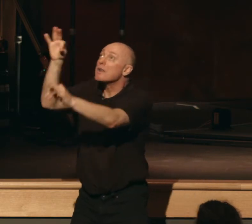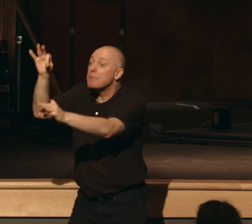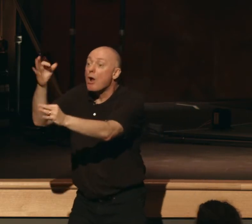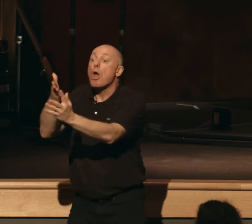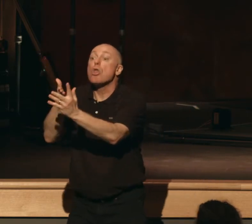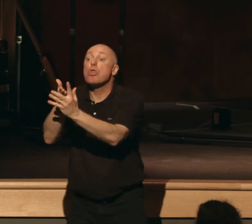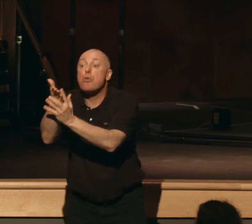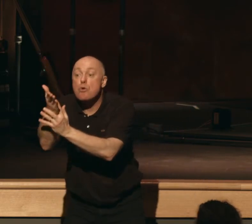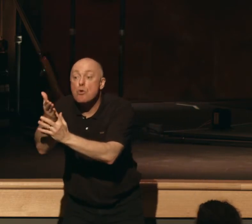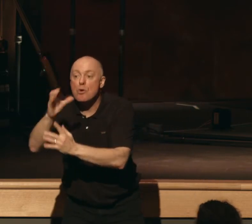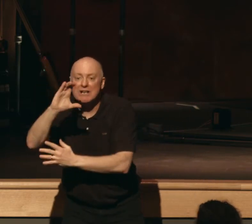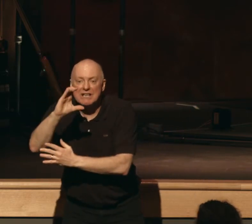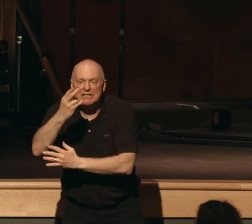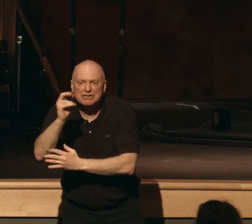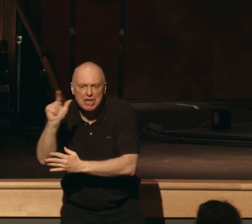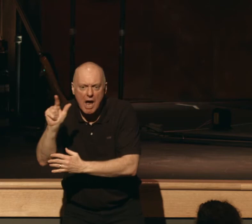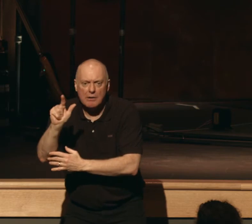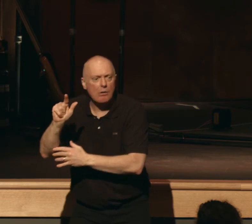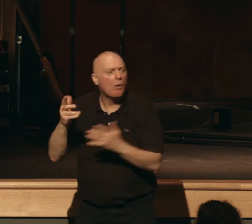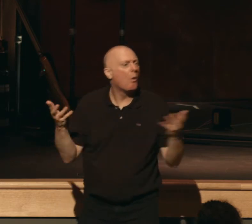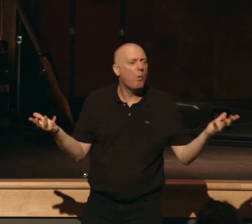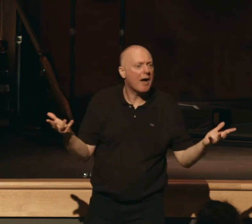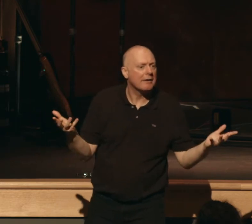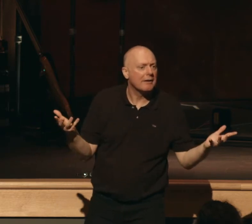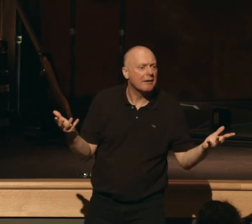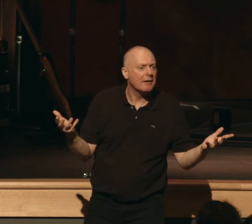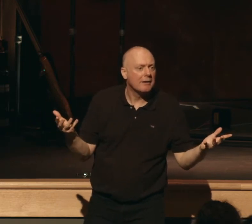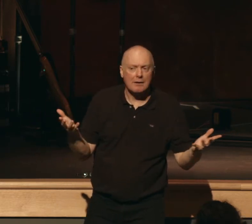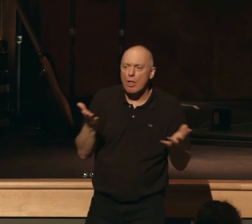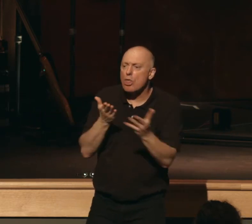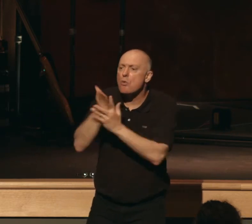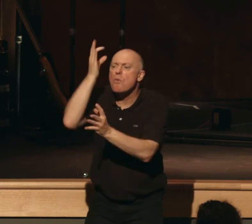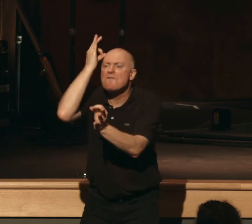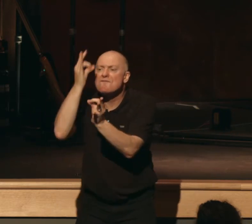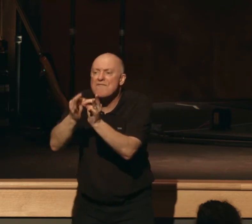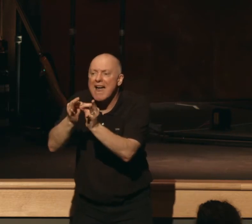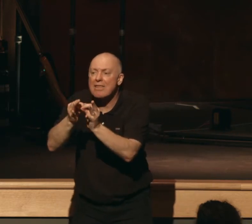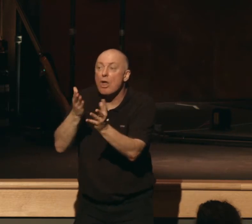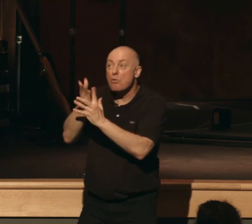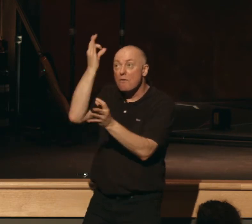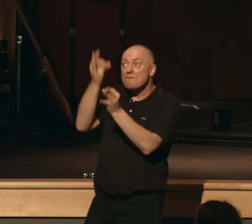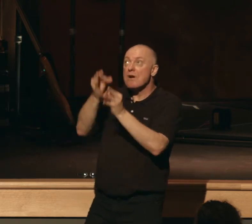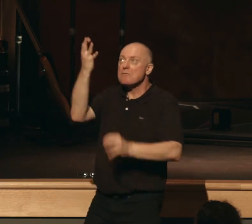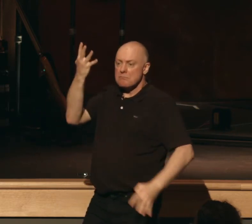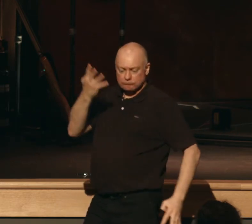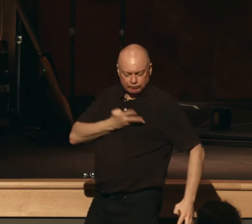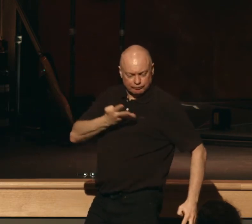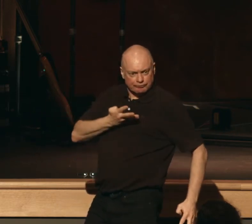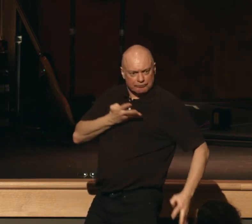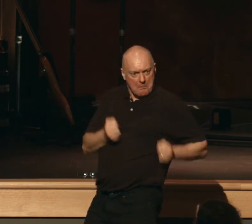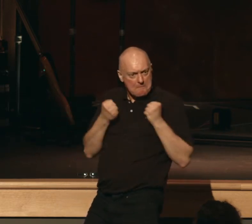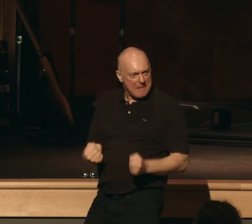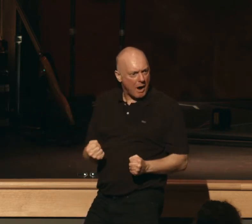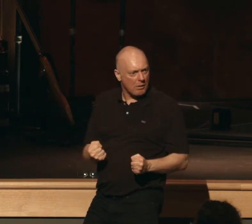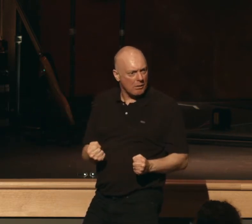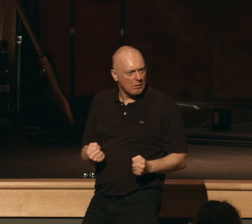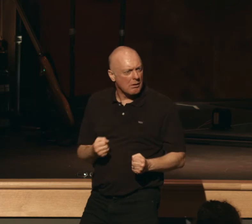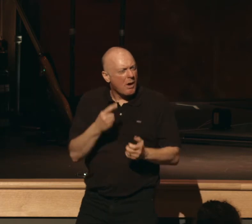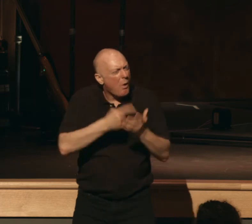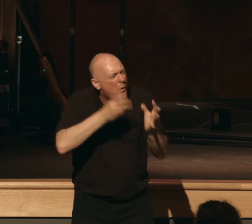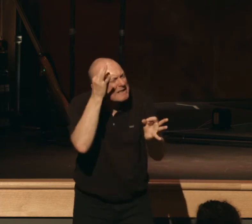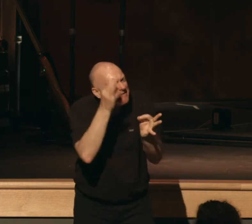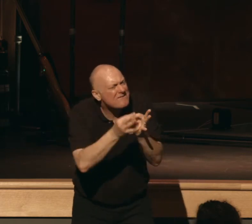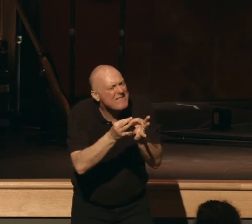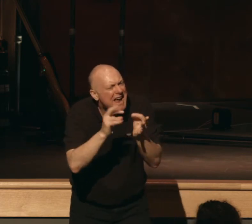Spirit through a channel, and that channel is faith. It's faith. And so what is faith?